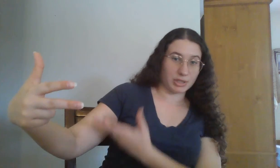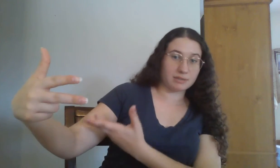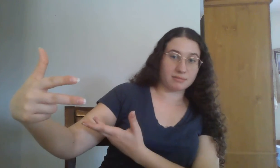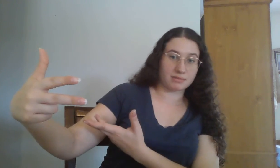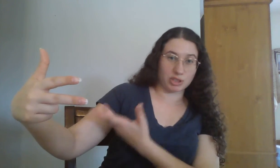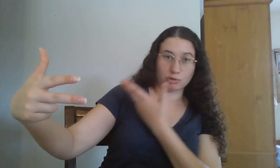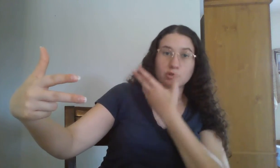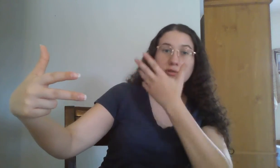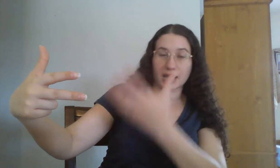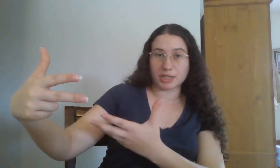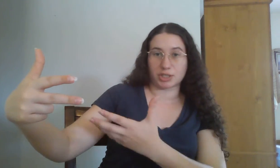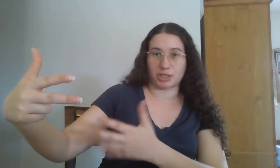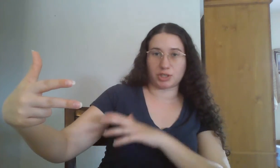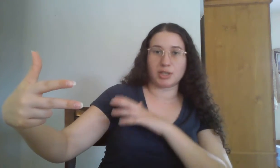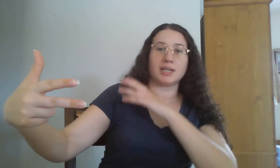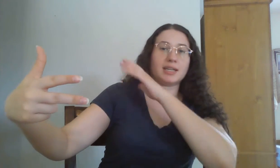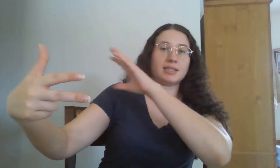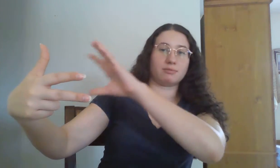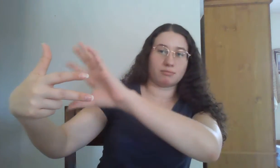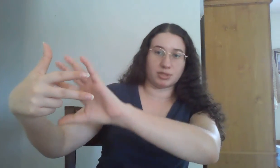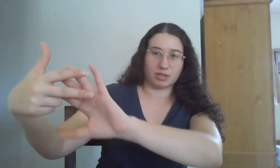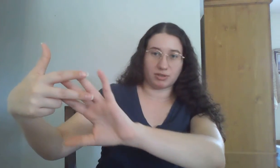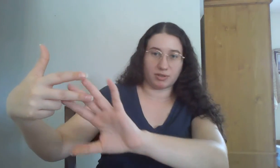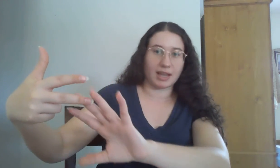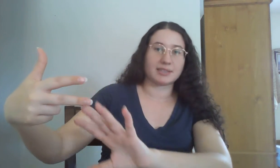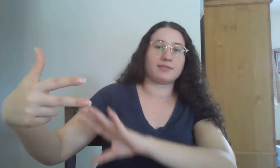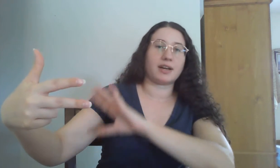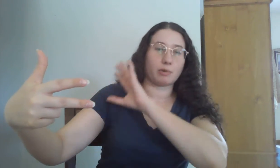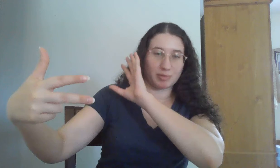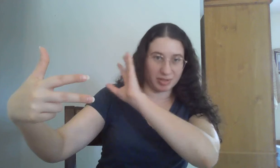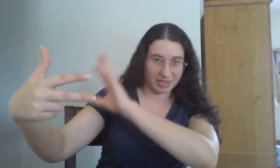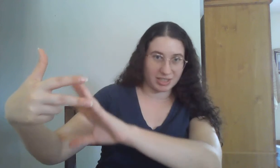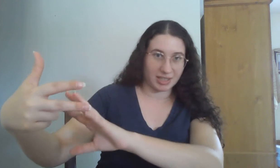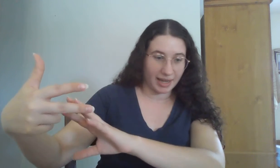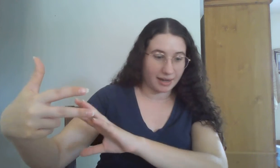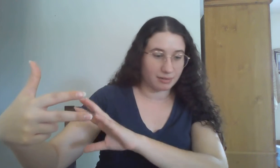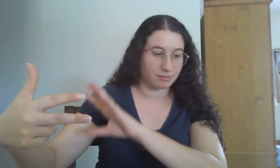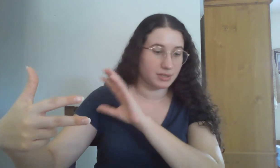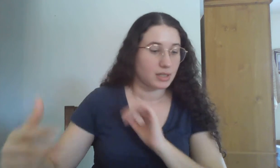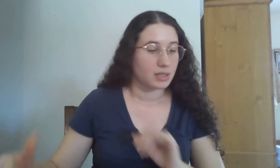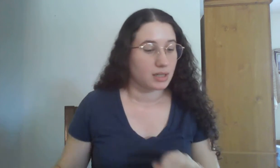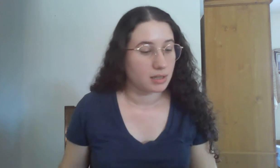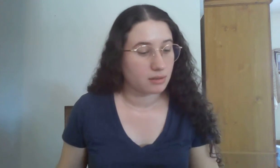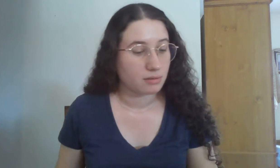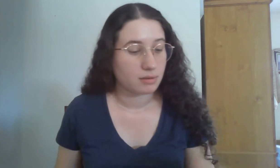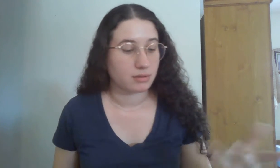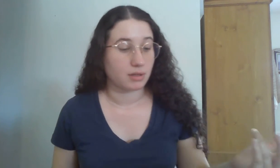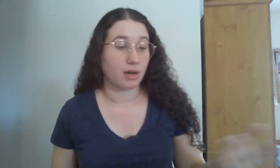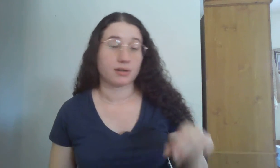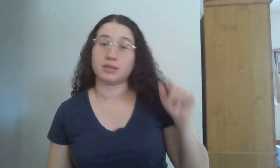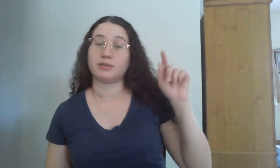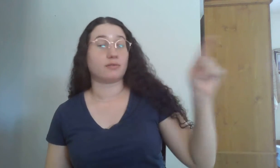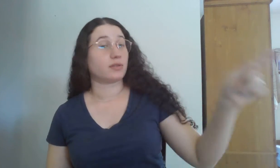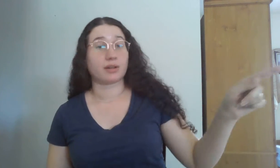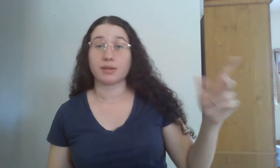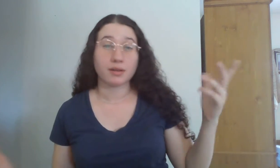Right? Shows location, and the classifier represents the noun. The car is over there on the other